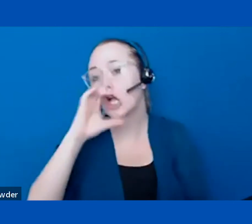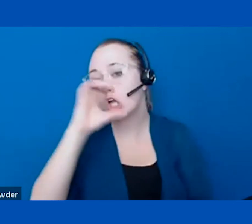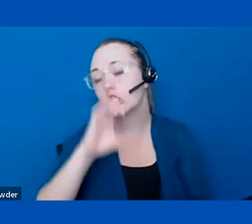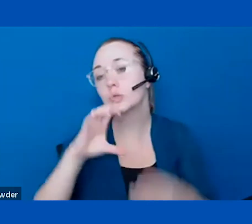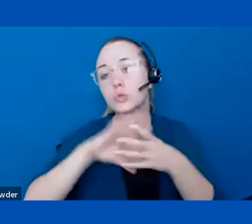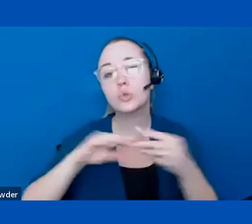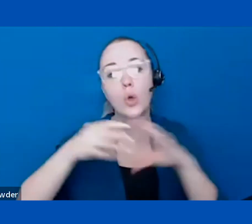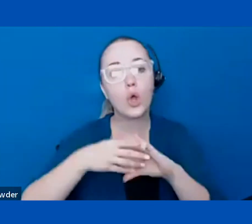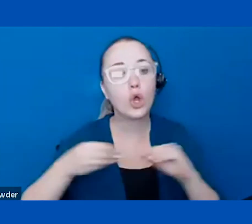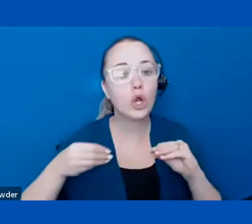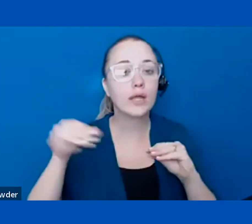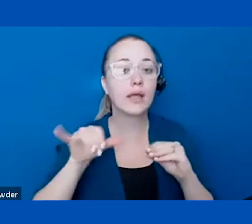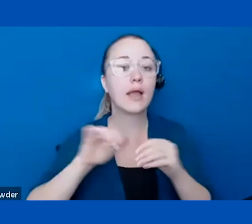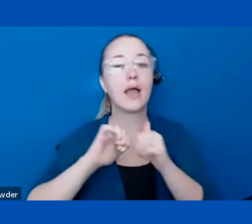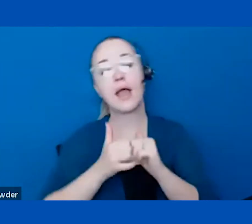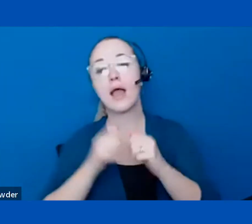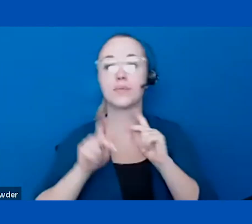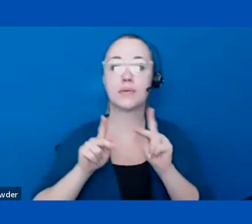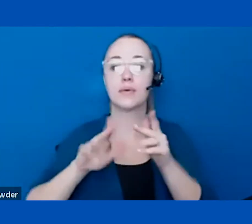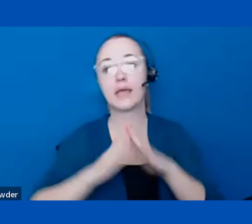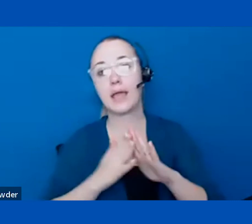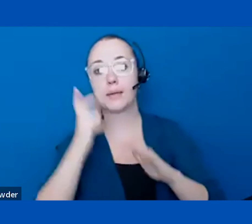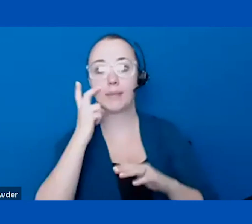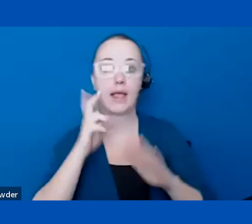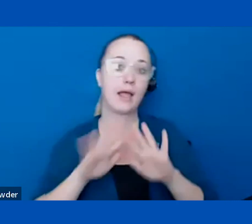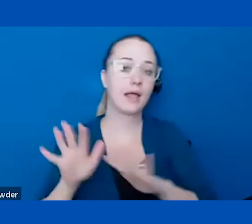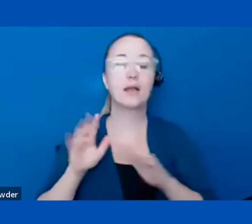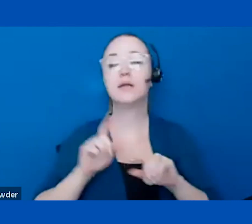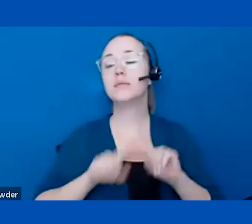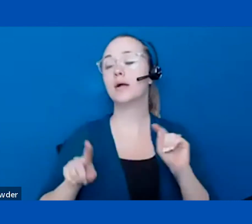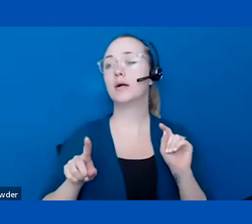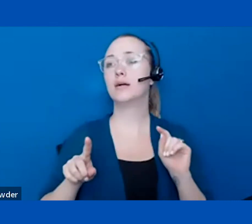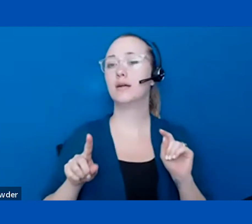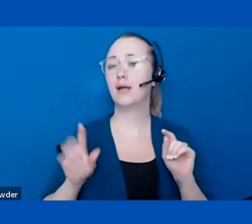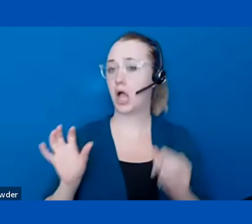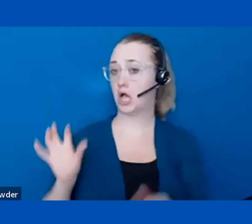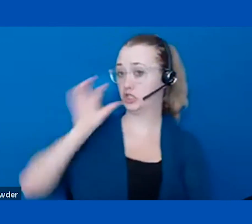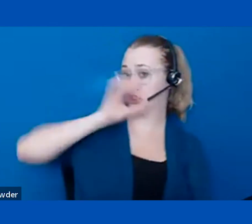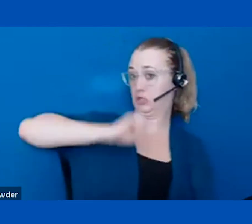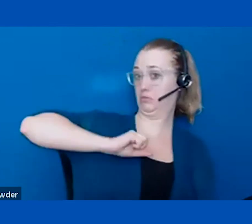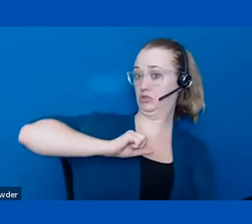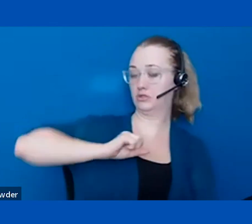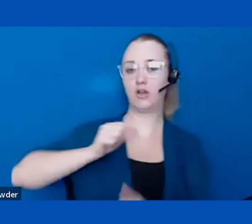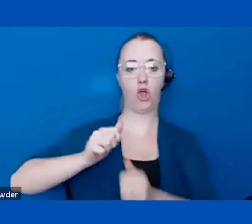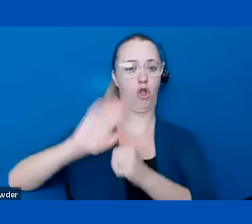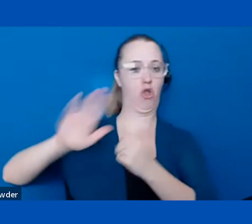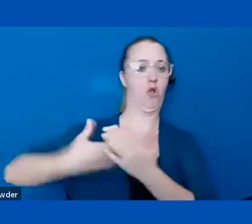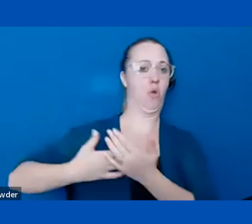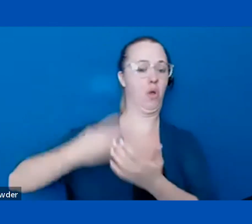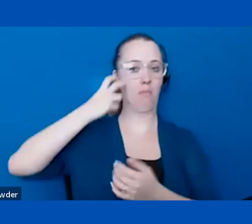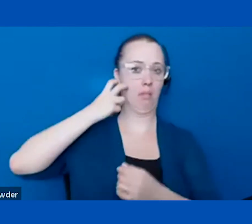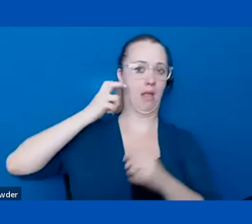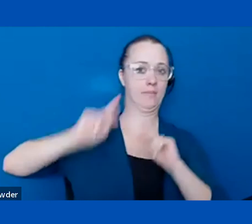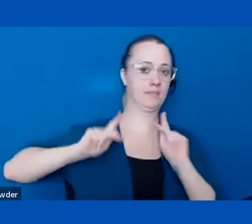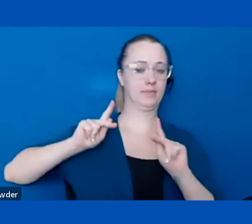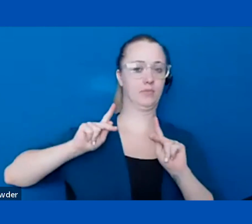people became blind, but like the assumption that every single blind person on the planet